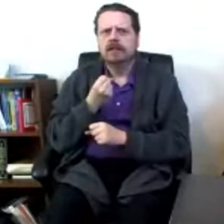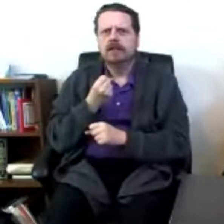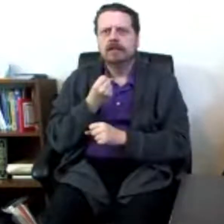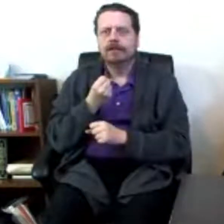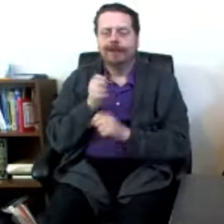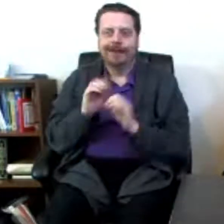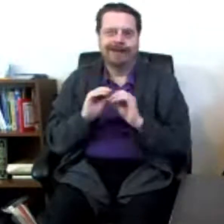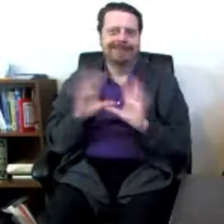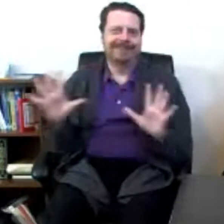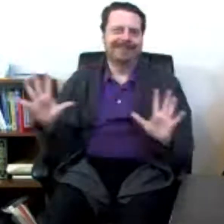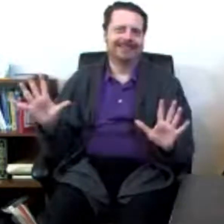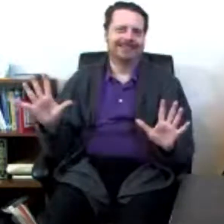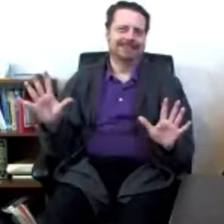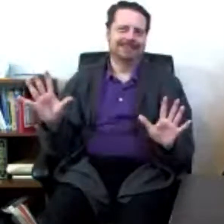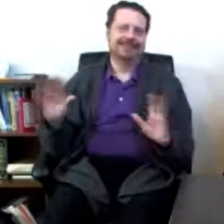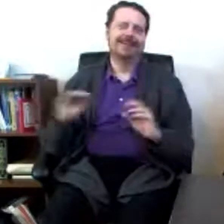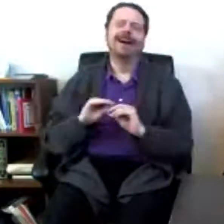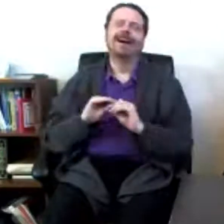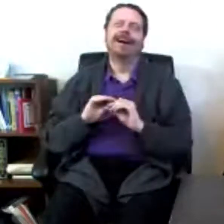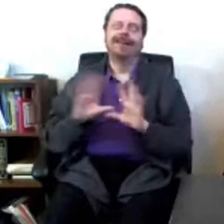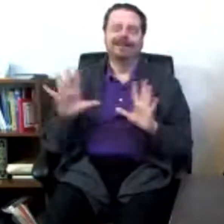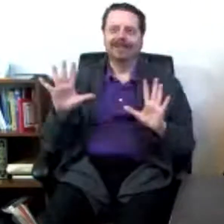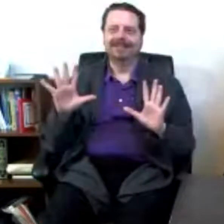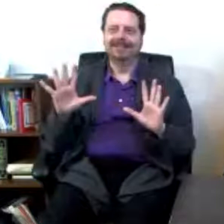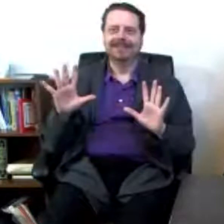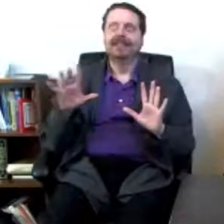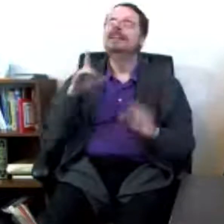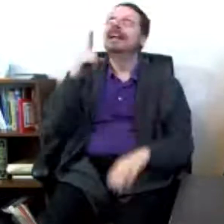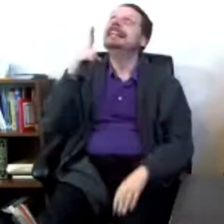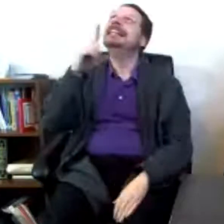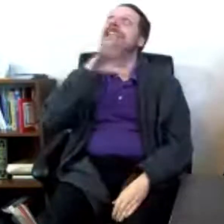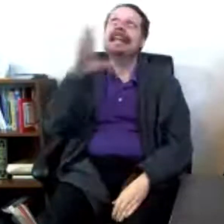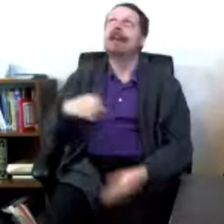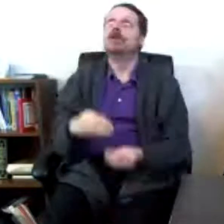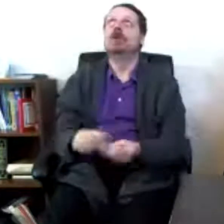It's obvious. It's obvious. Allah will never lose.